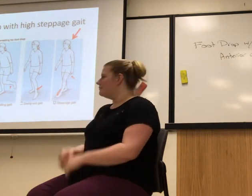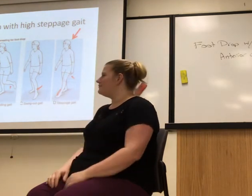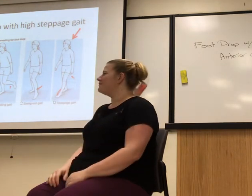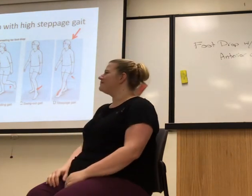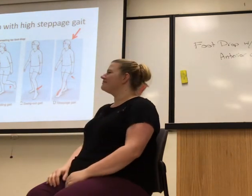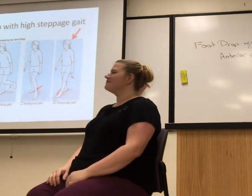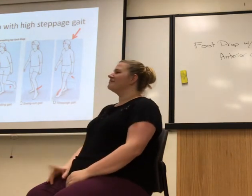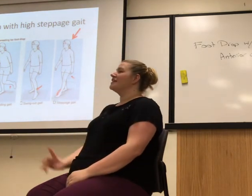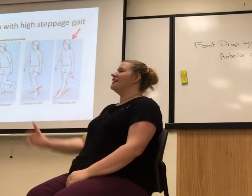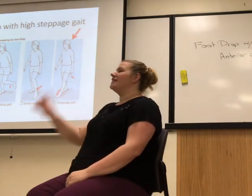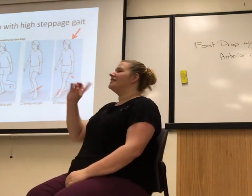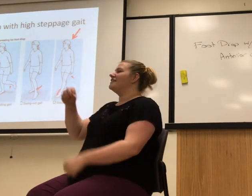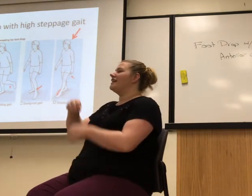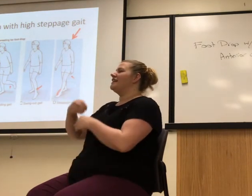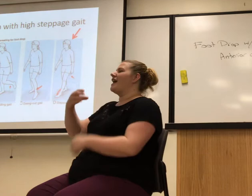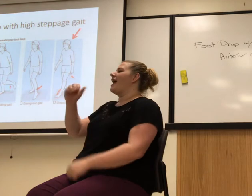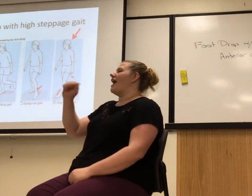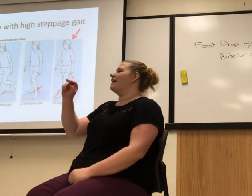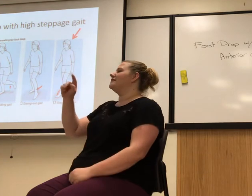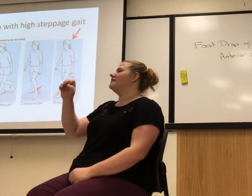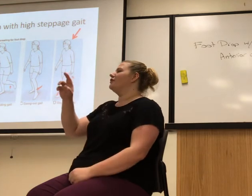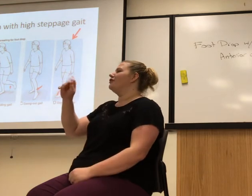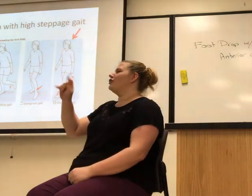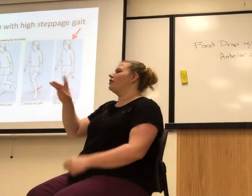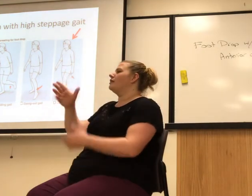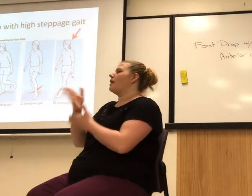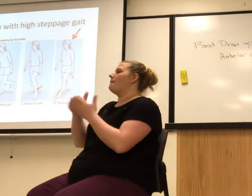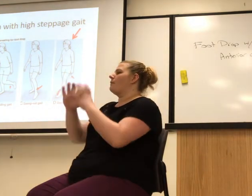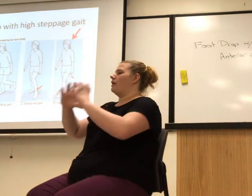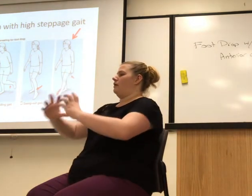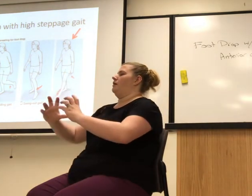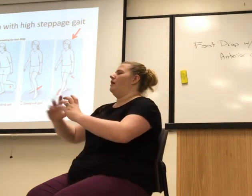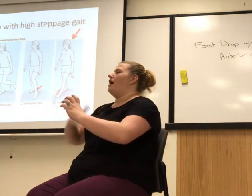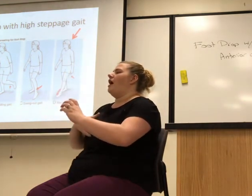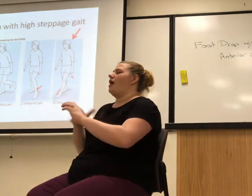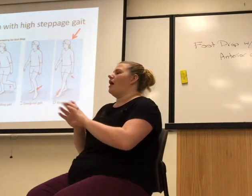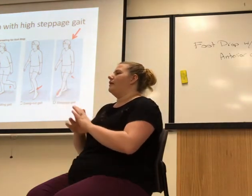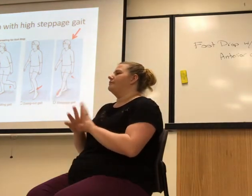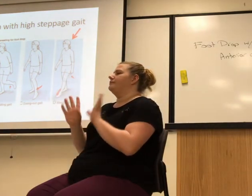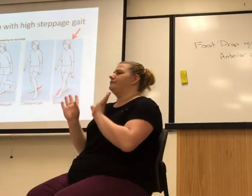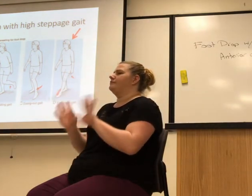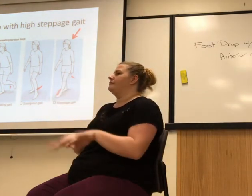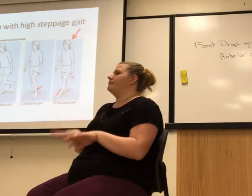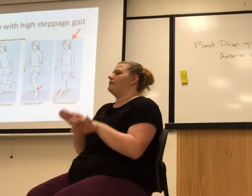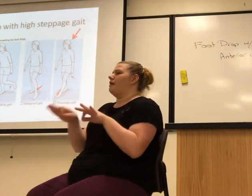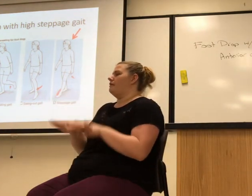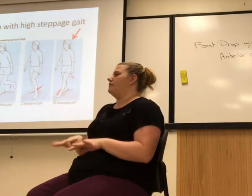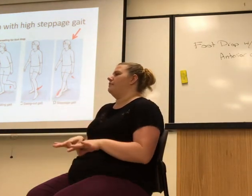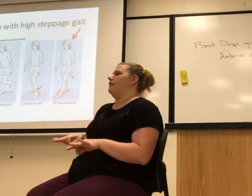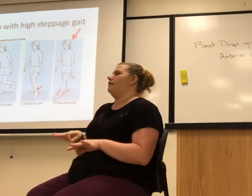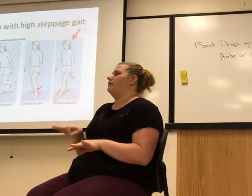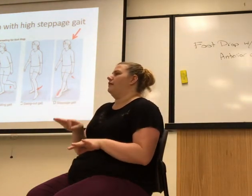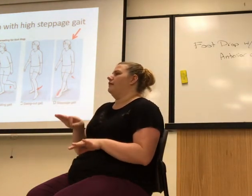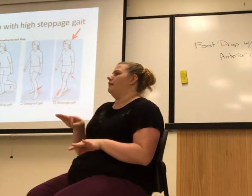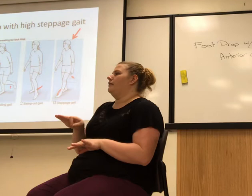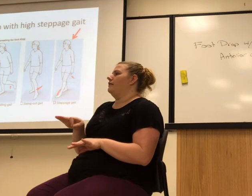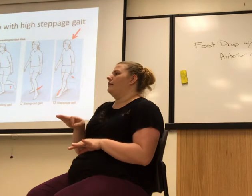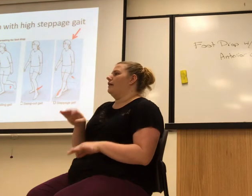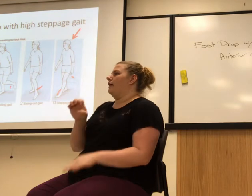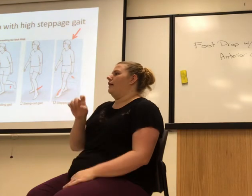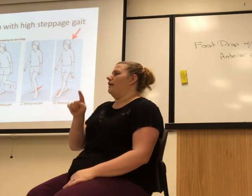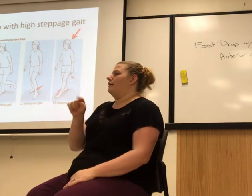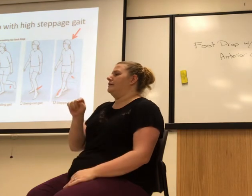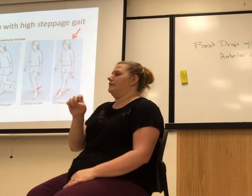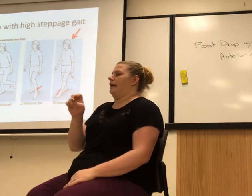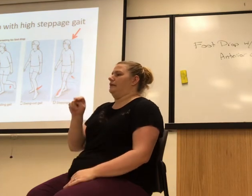And I excuse you from extensor digitorum longus and extensor hallucis longus, but well, for example, you have